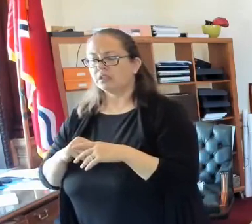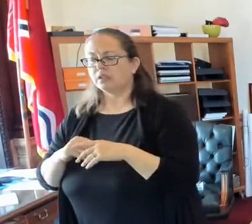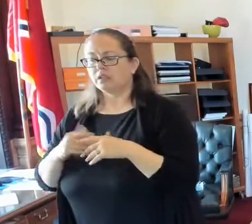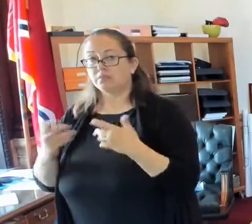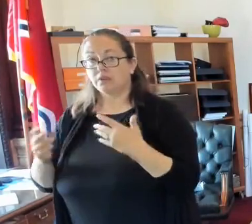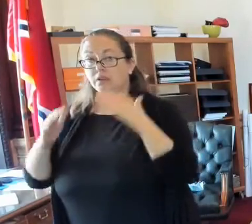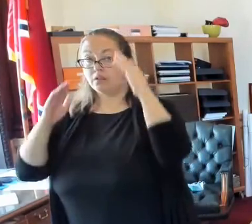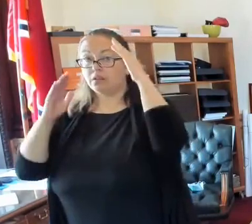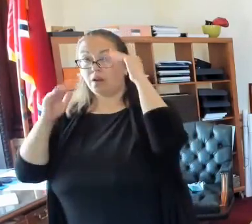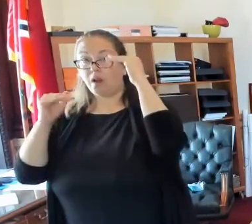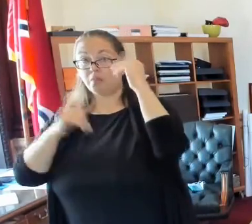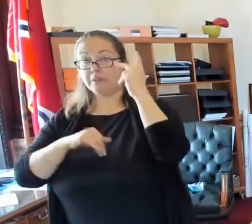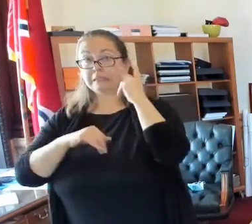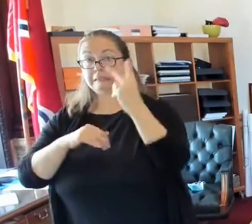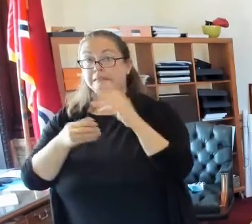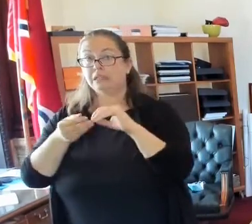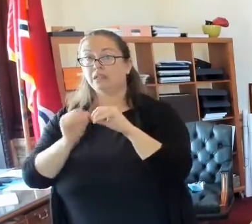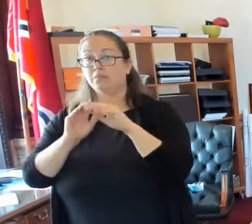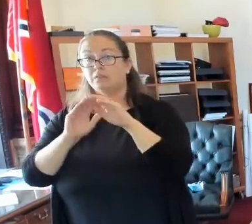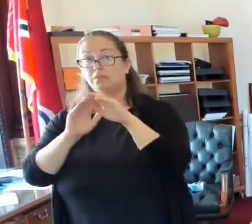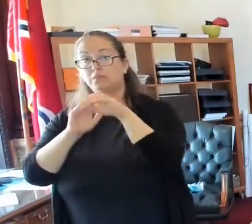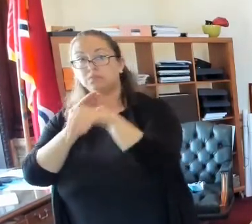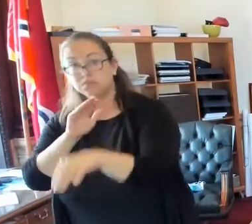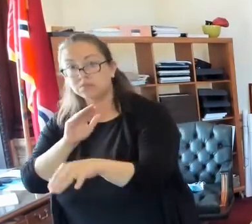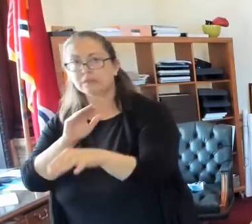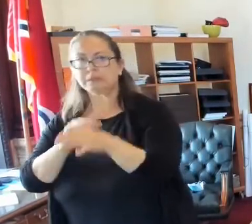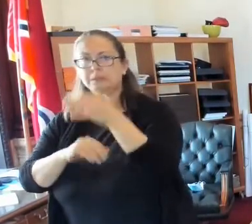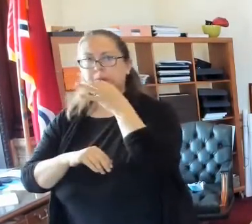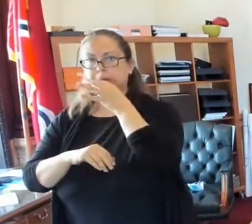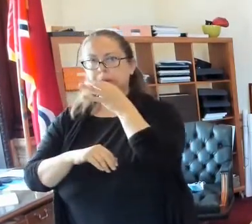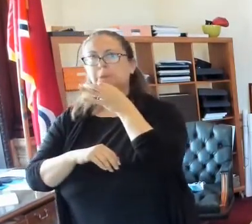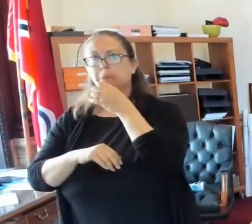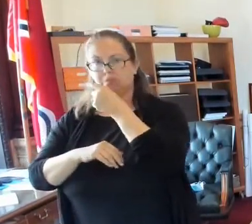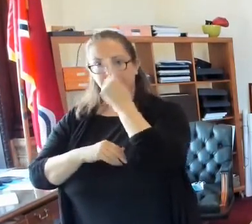some effect from that pretty soon.